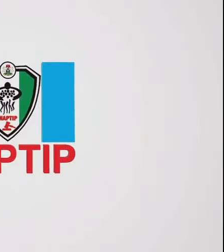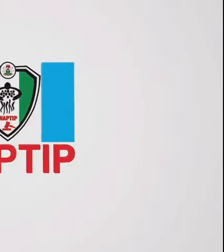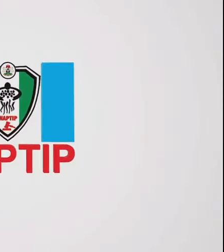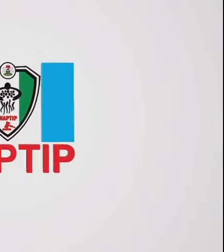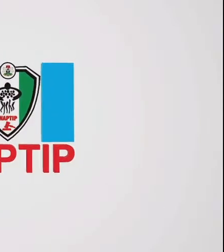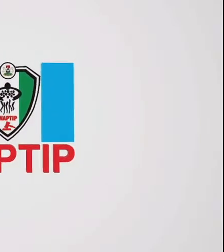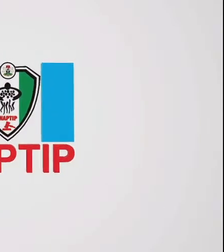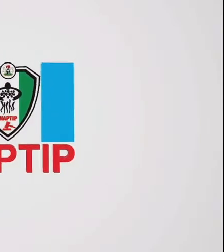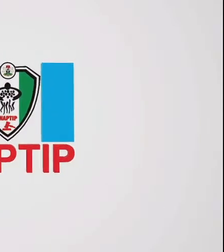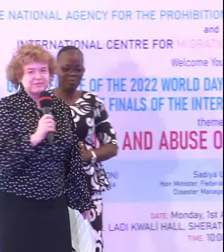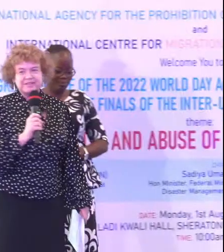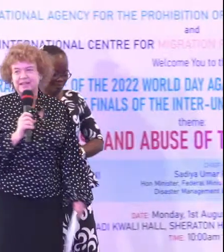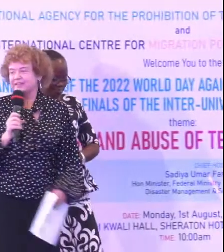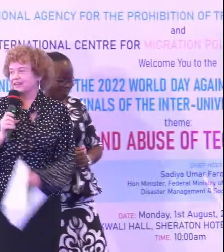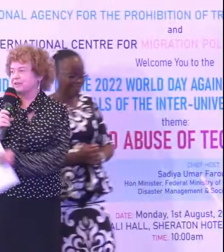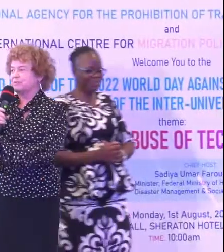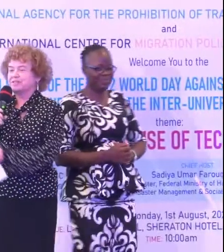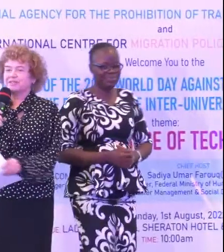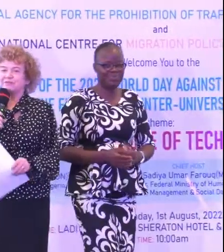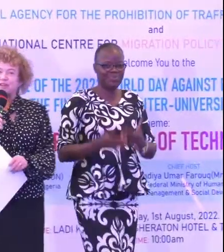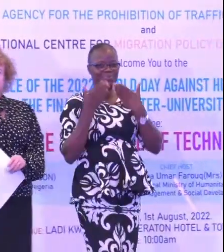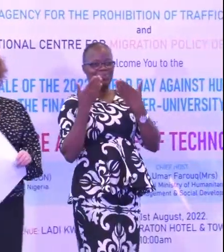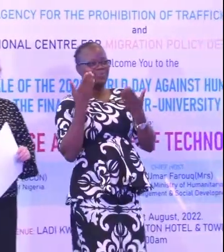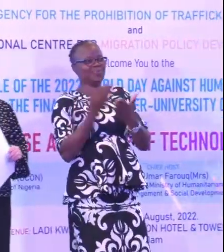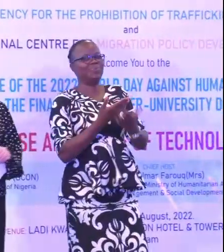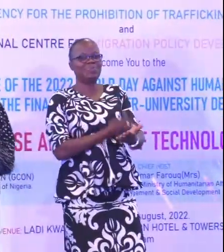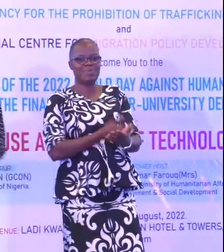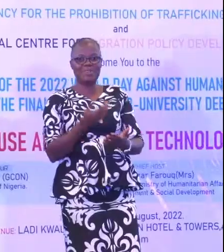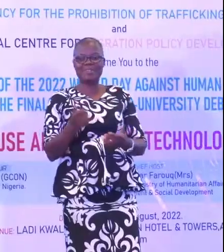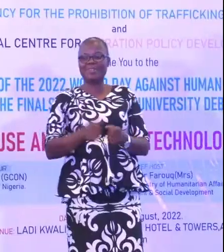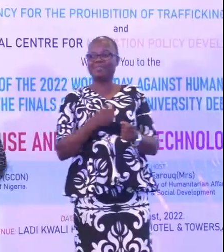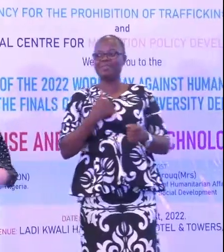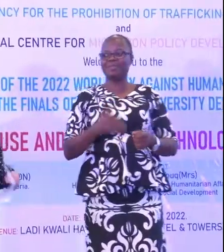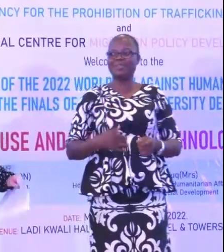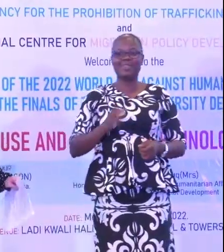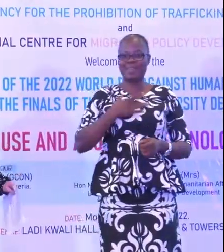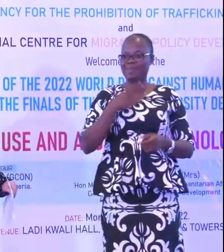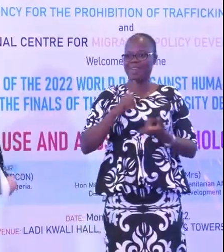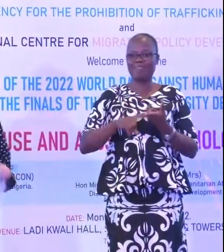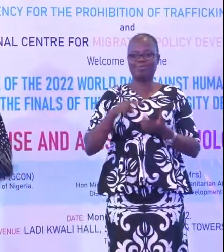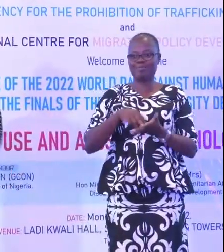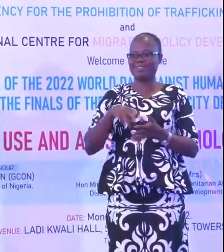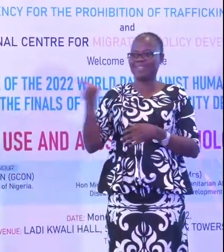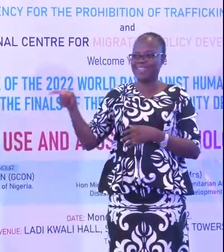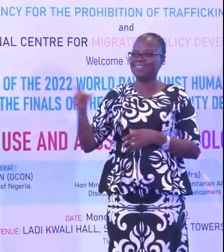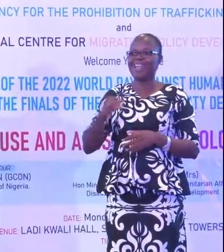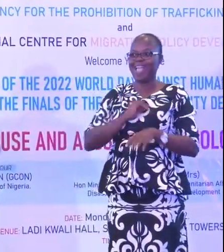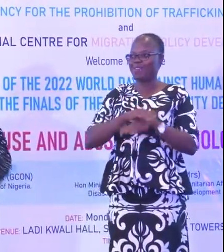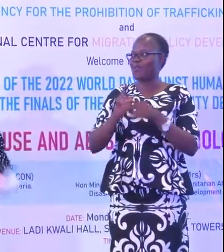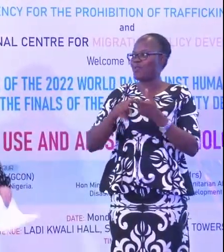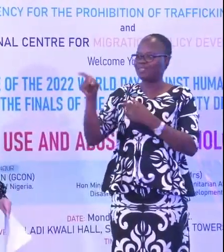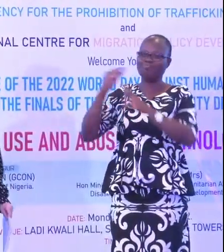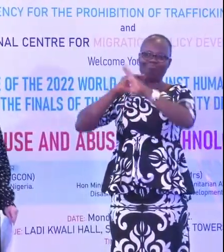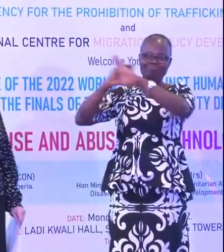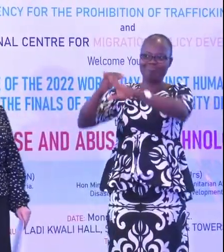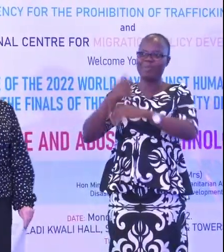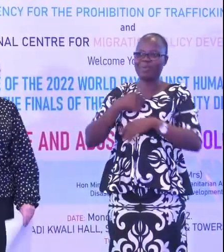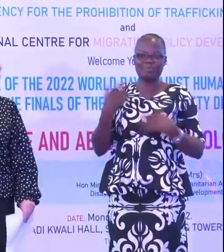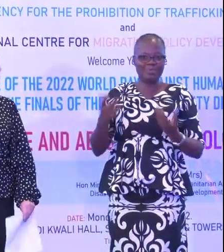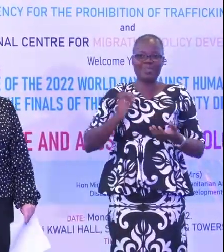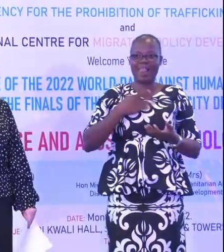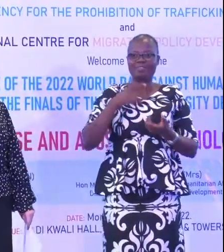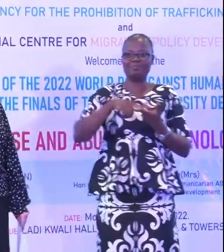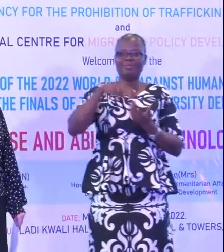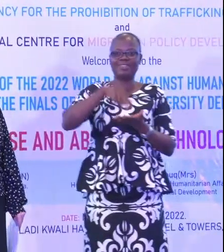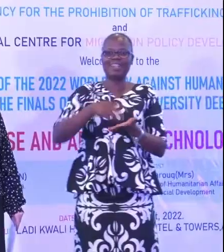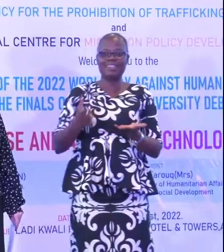Good morning, everybody. I'm standing here because I realized that if I stand there, nobody would be able to see me. I need to redesign